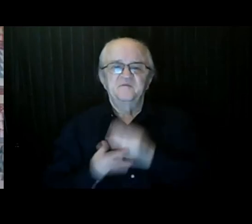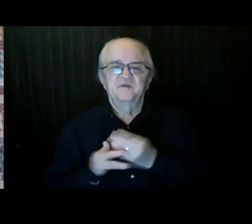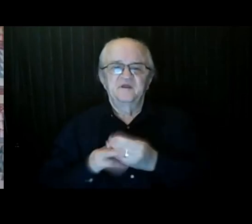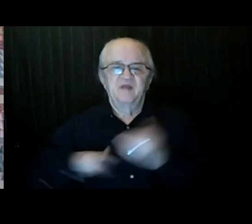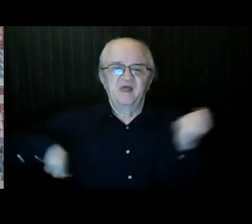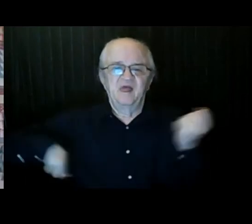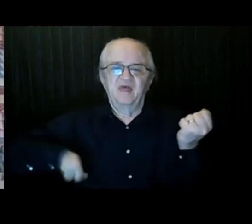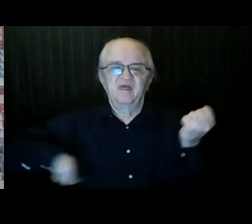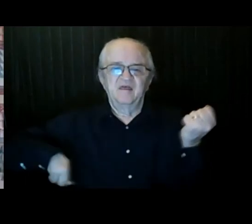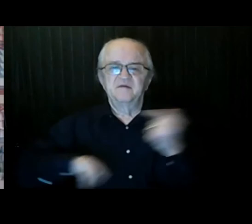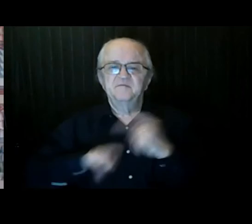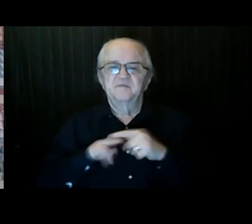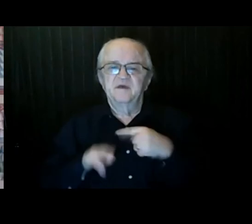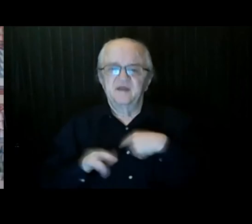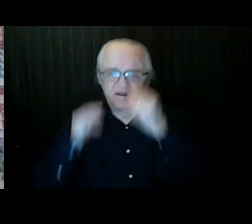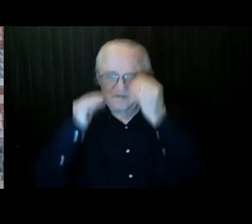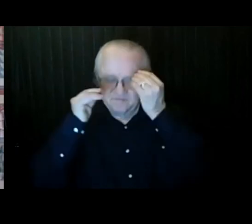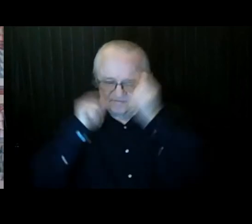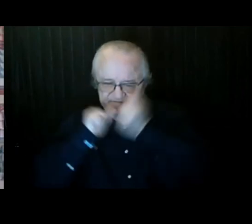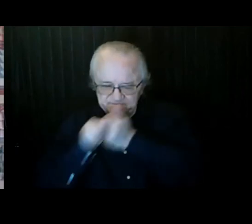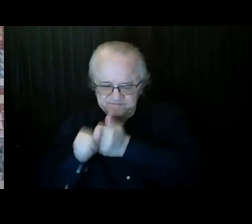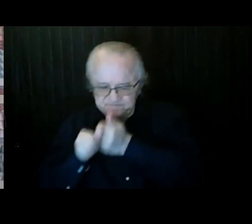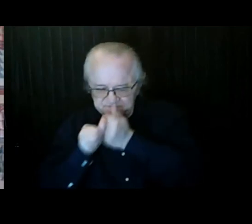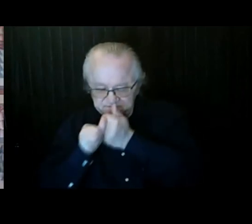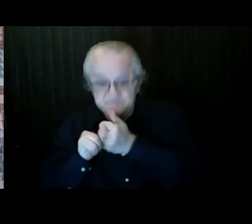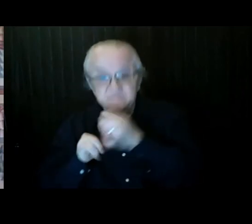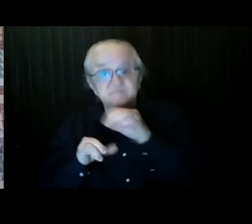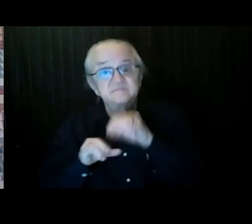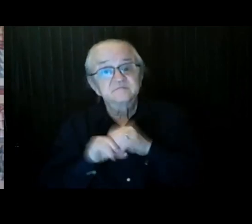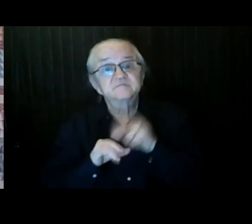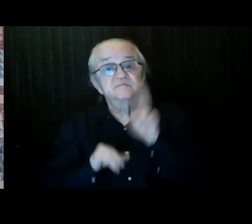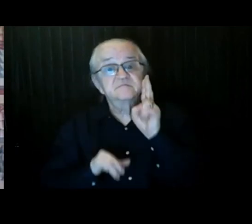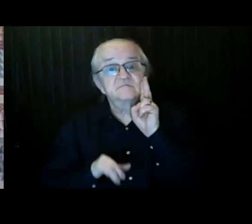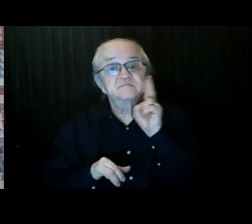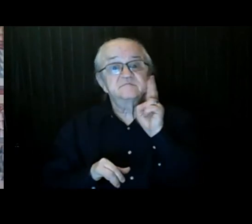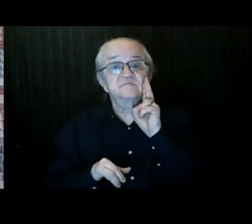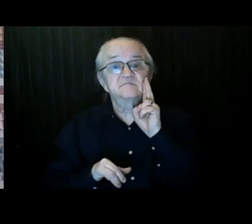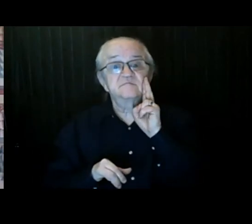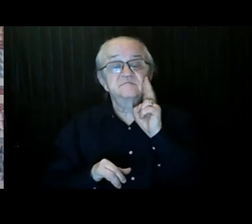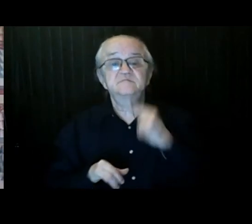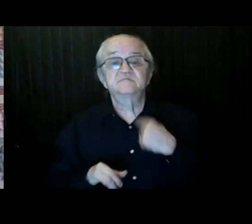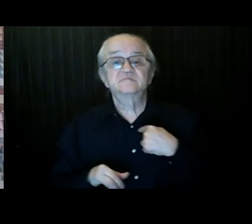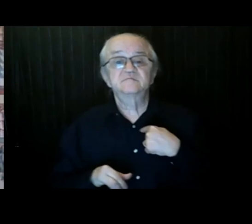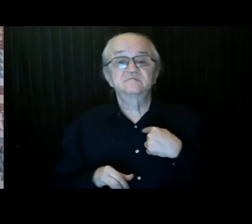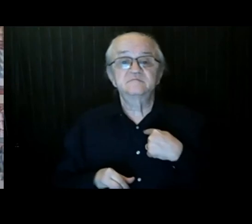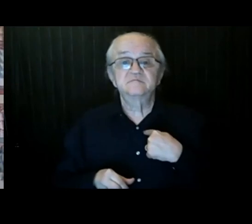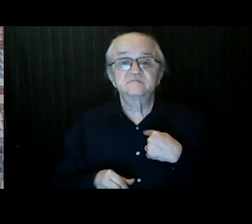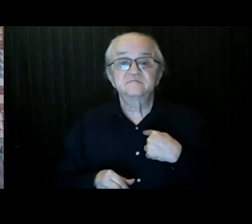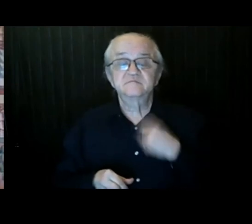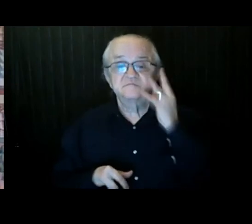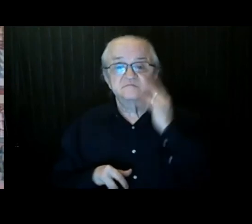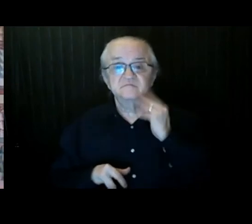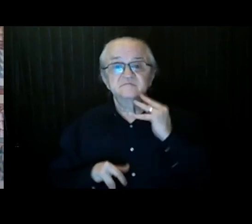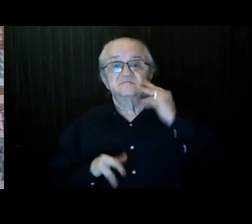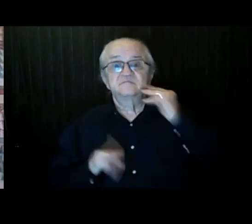But I did what I was told. And in Houston, I encountered this new world, this very